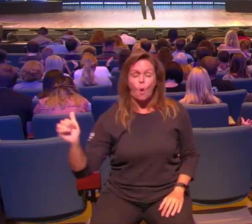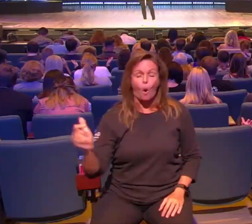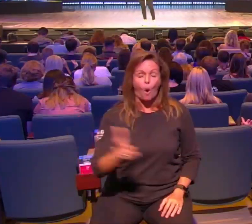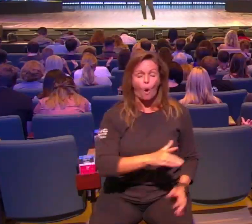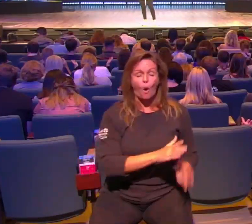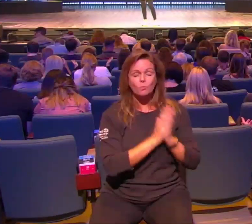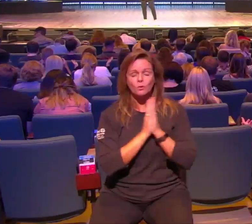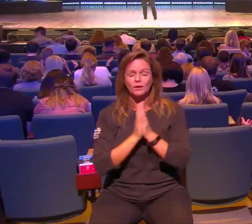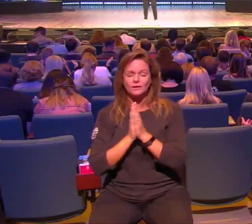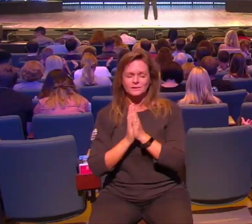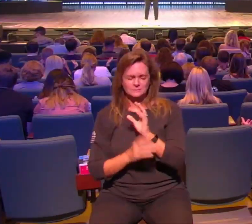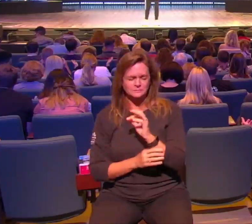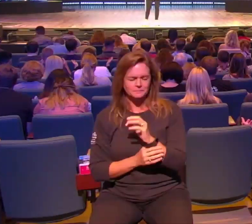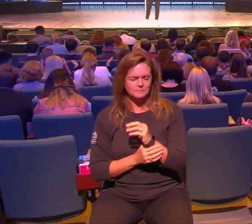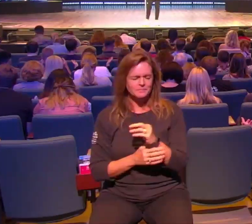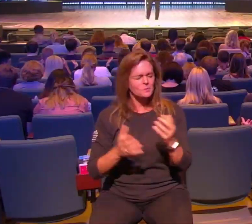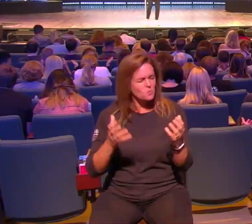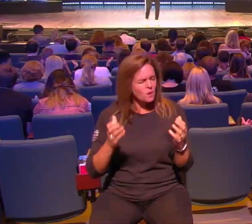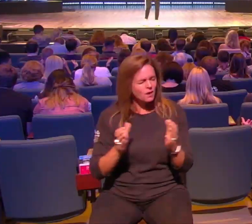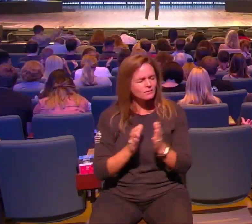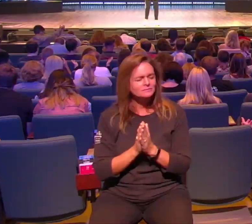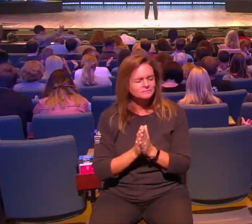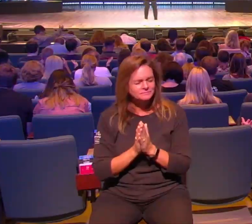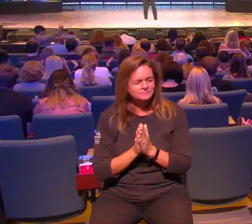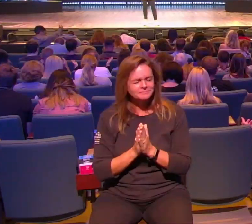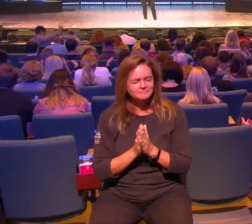you to pray this a little bit louder because this is your prayer.